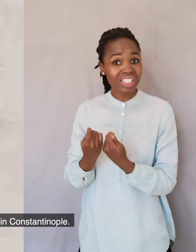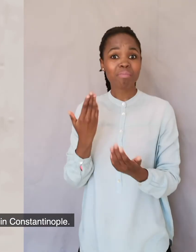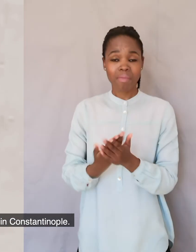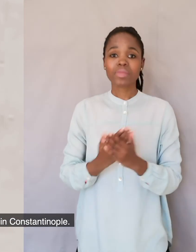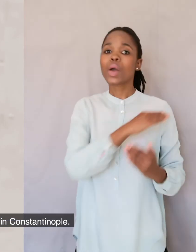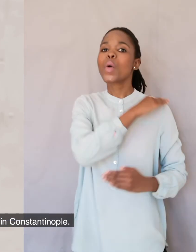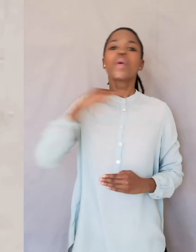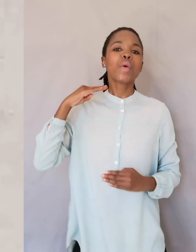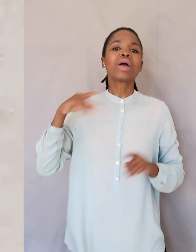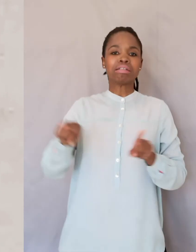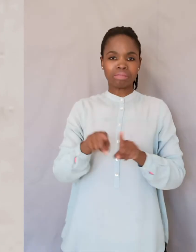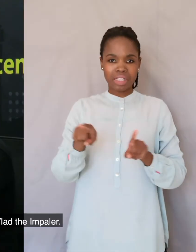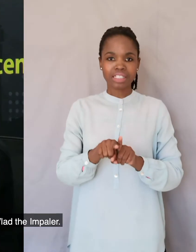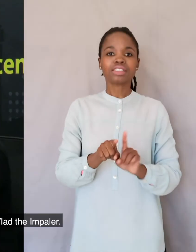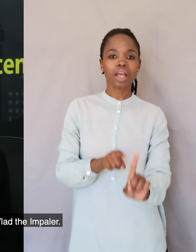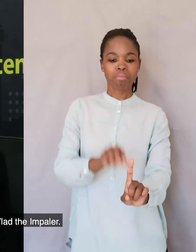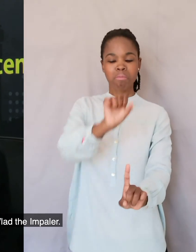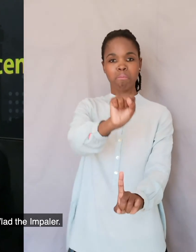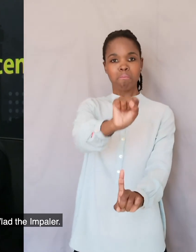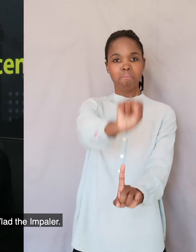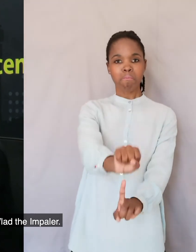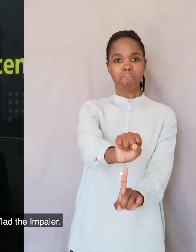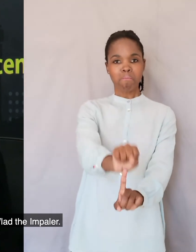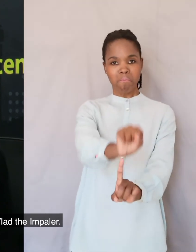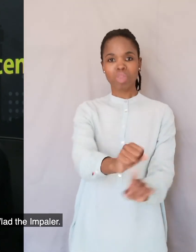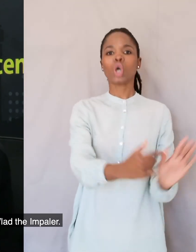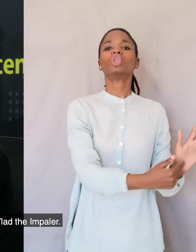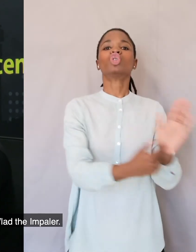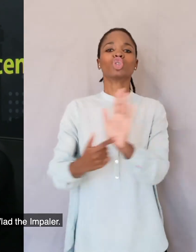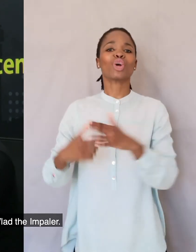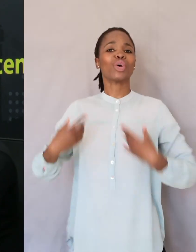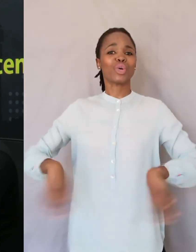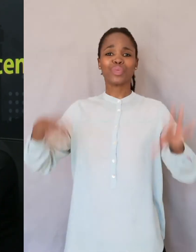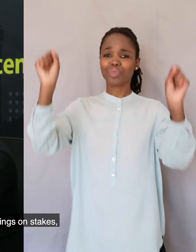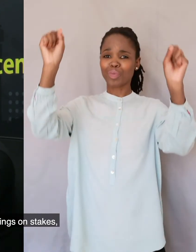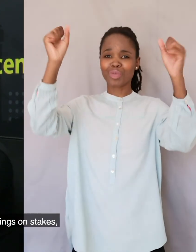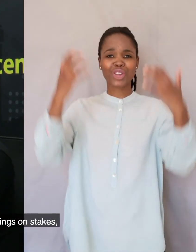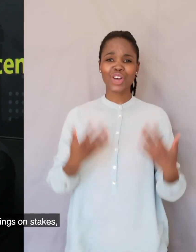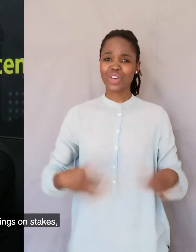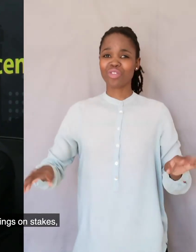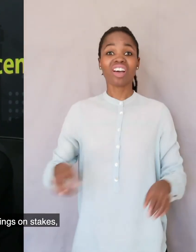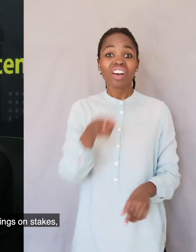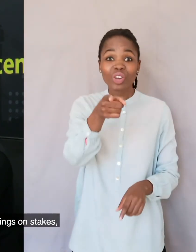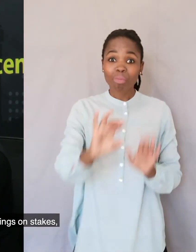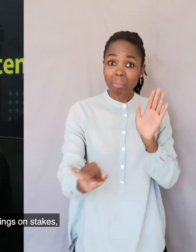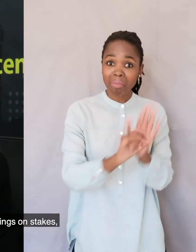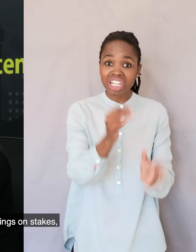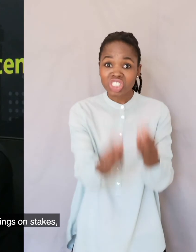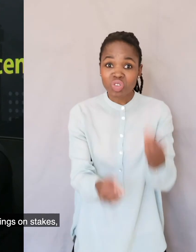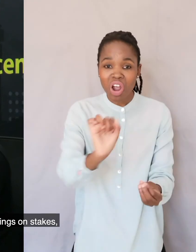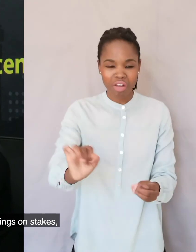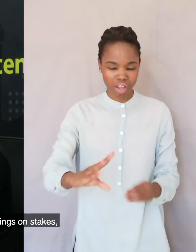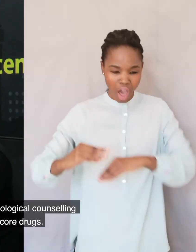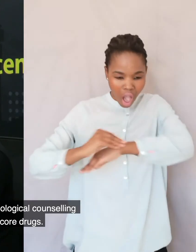in Constantinople. That's the end. Here endeth the lesson on Vlad the Impaler. If your kids start impaling things